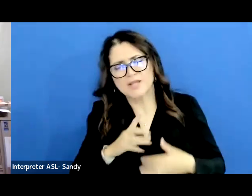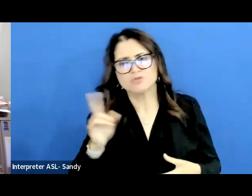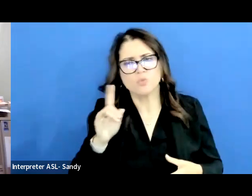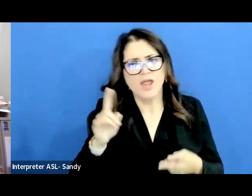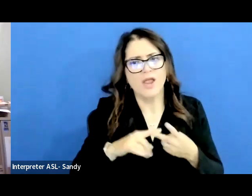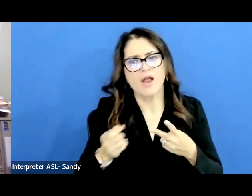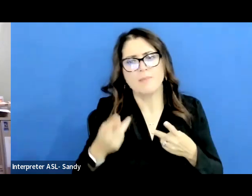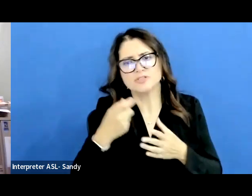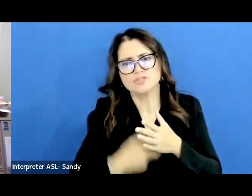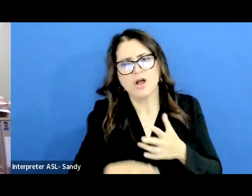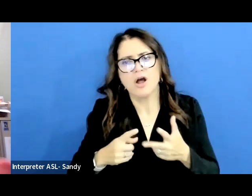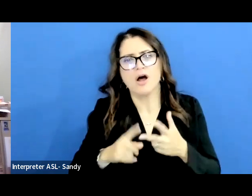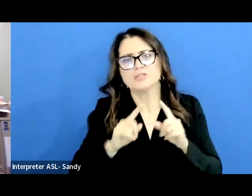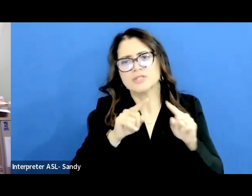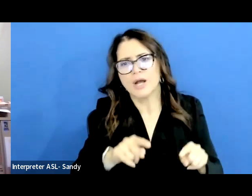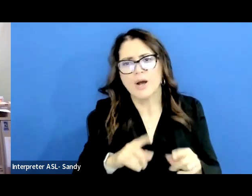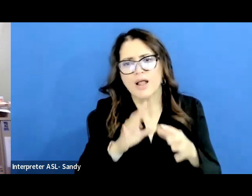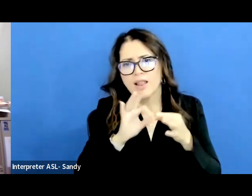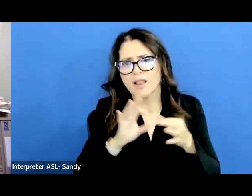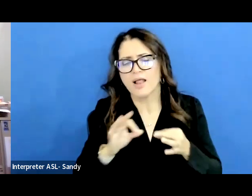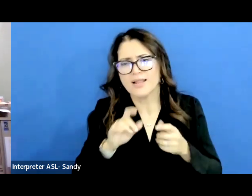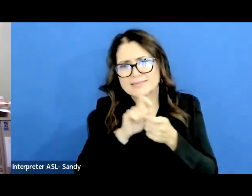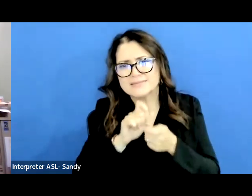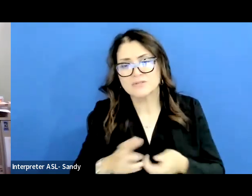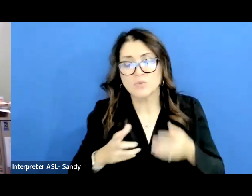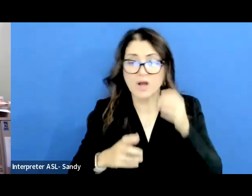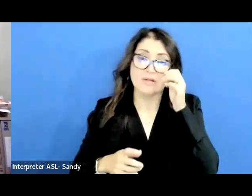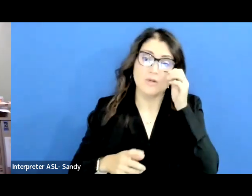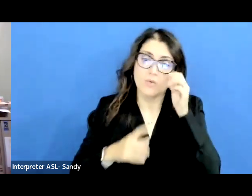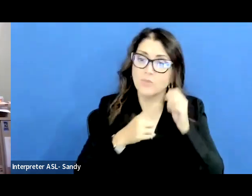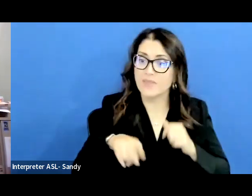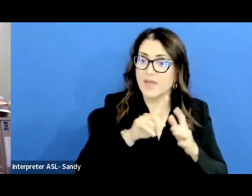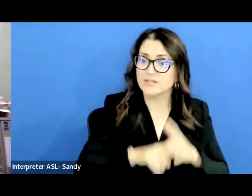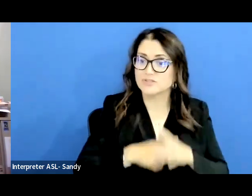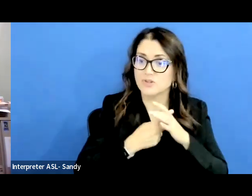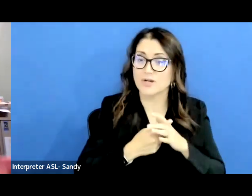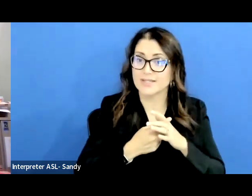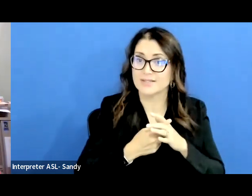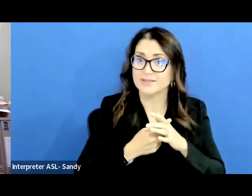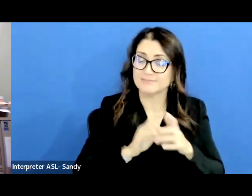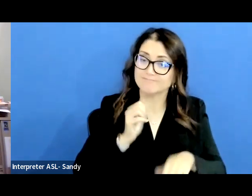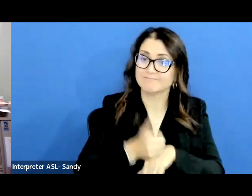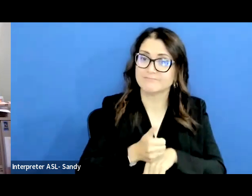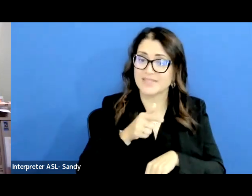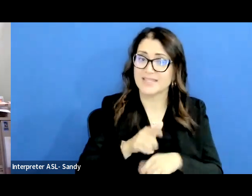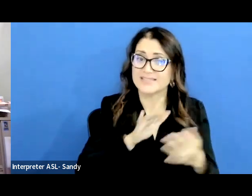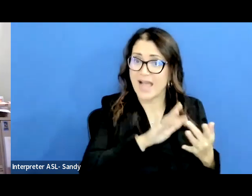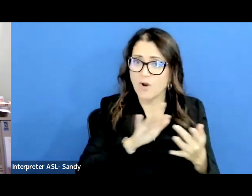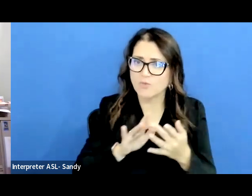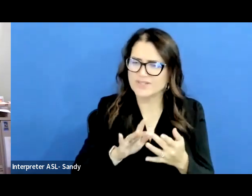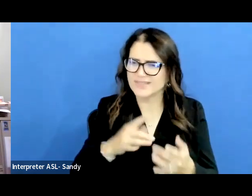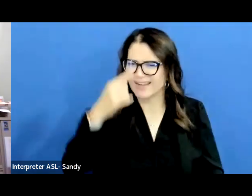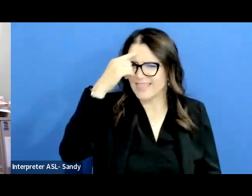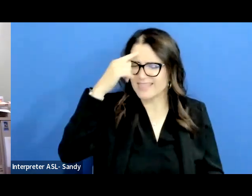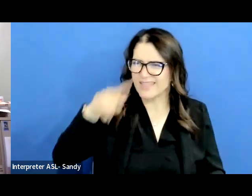much it cost to go. And so when they decided to start this outreach, they didn't think through what was on the back